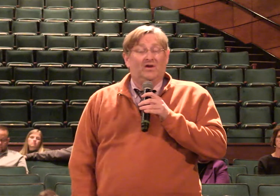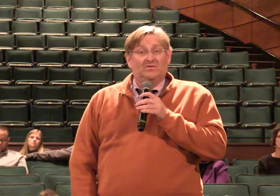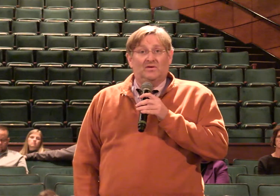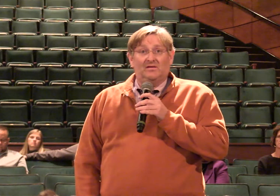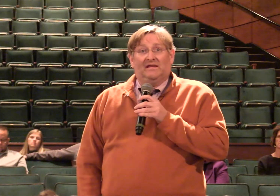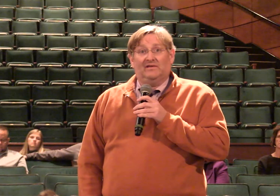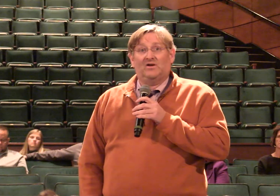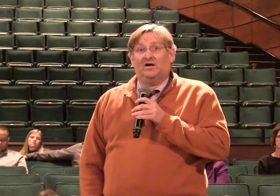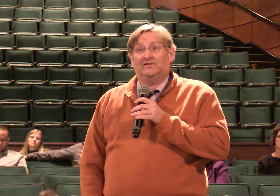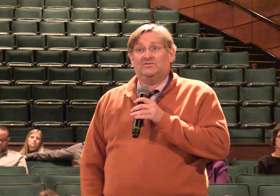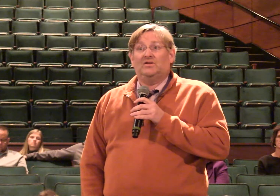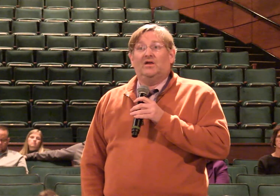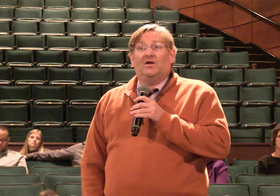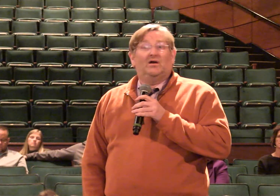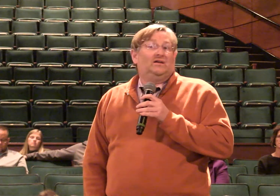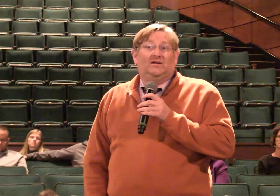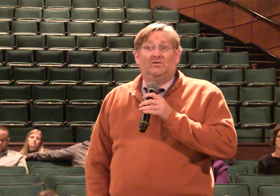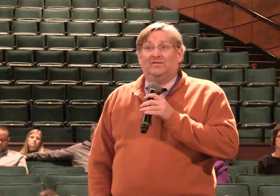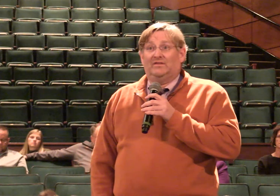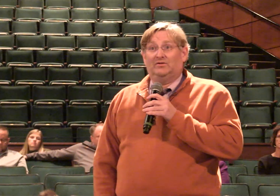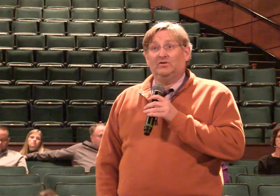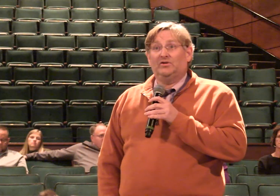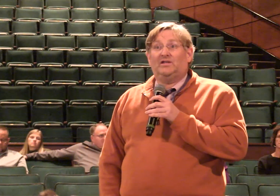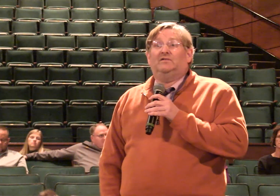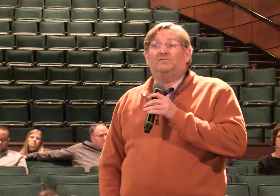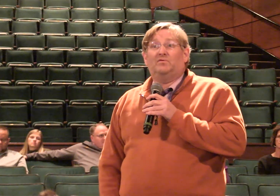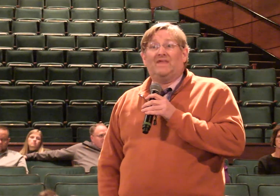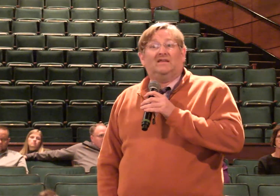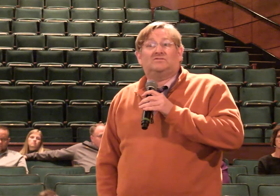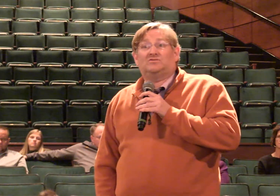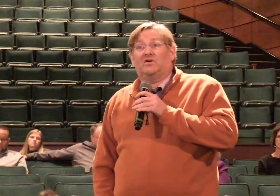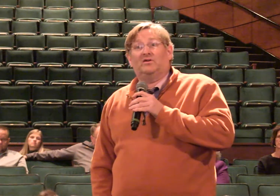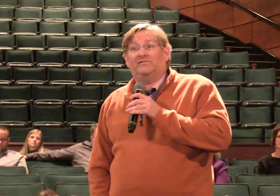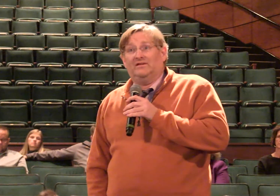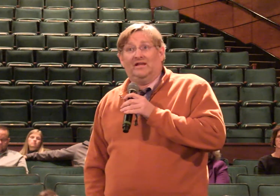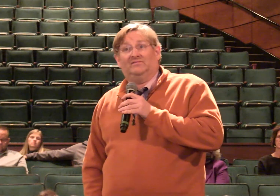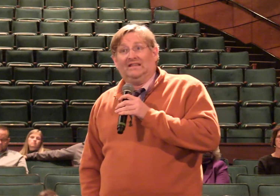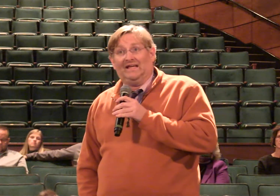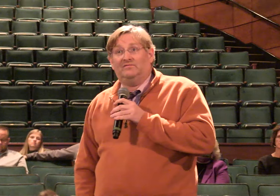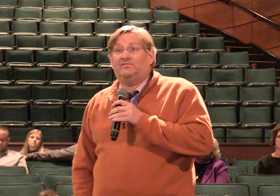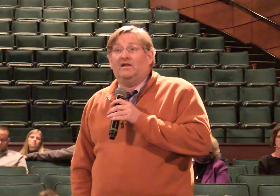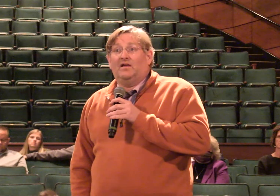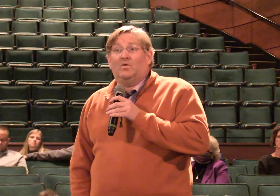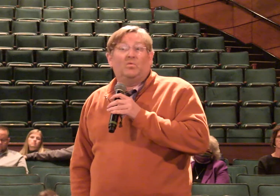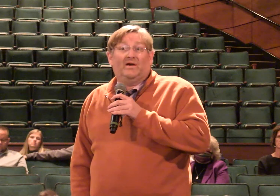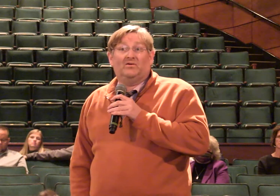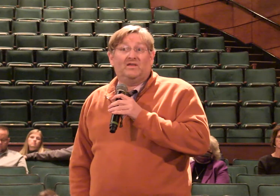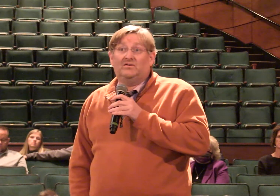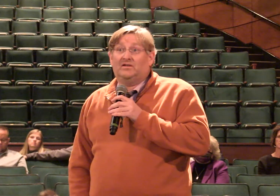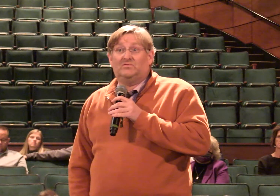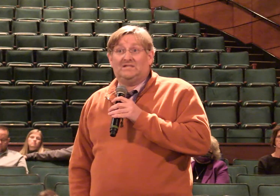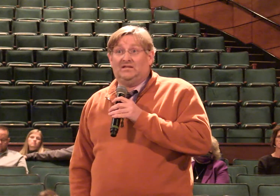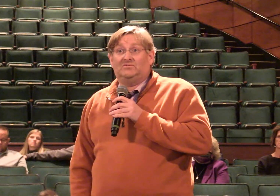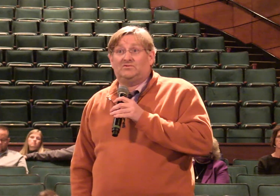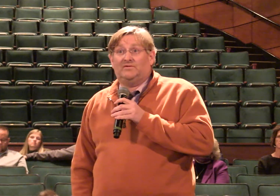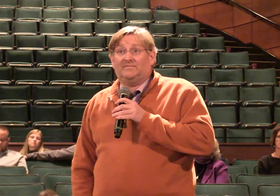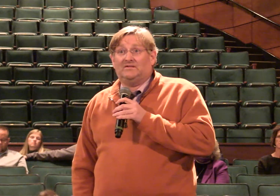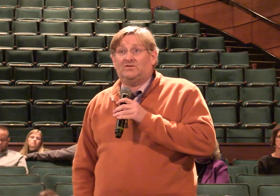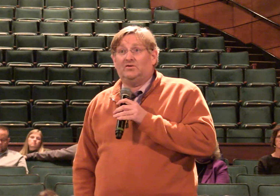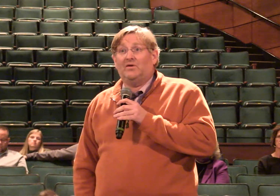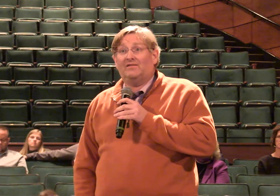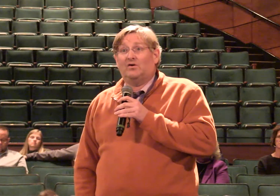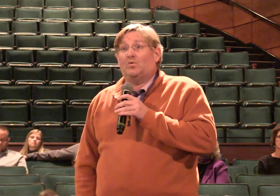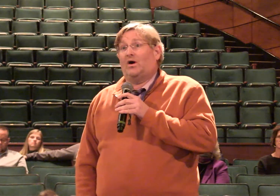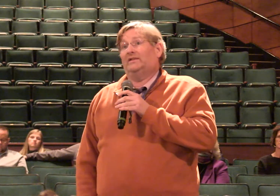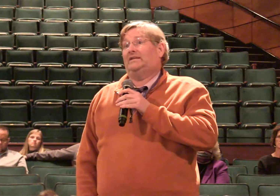have a new graduate coming out of college, you know, they're looking for that start of a life. Where are they gonna go teach?